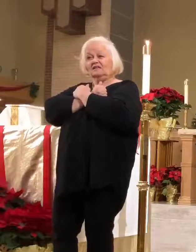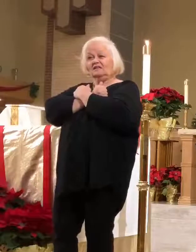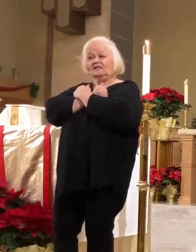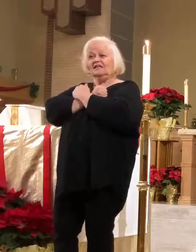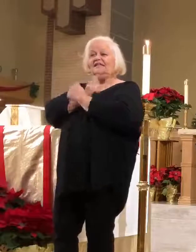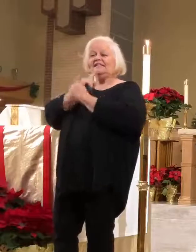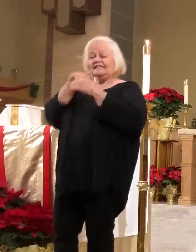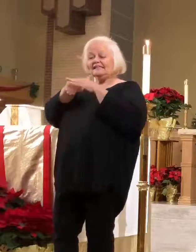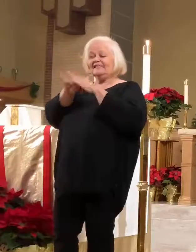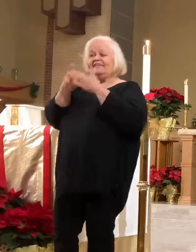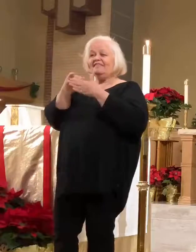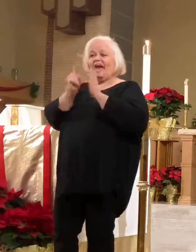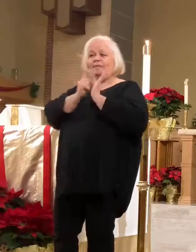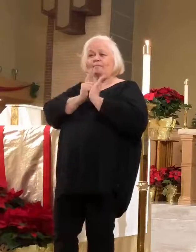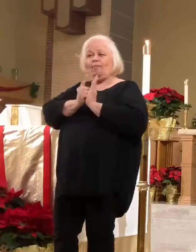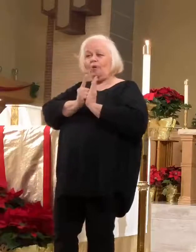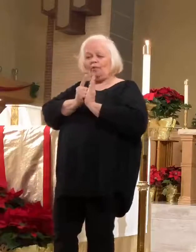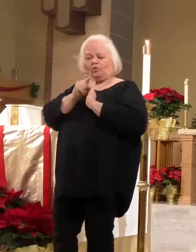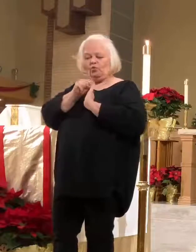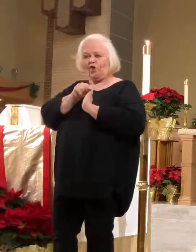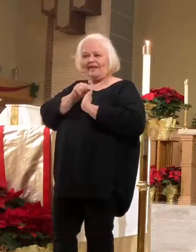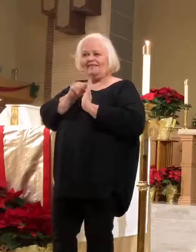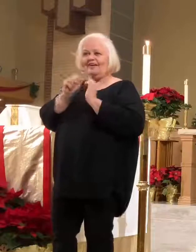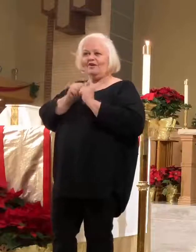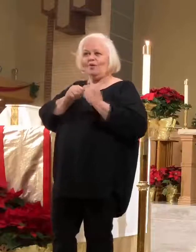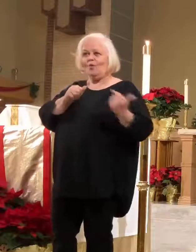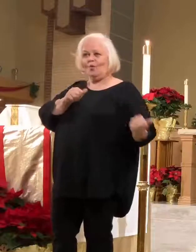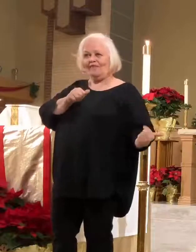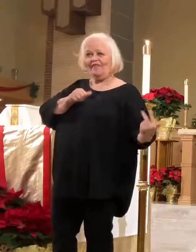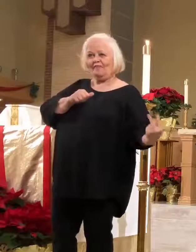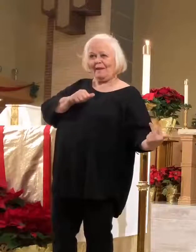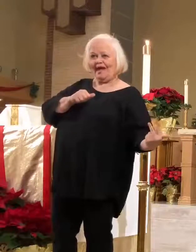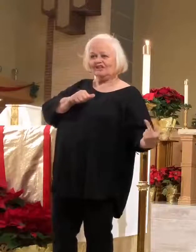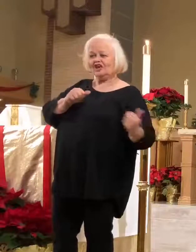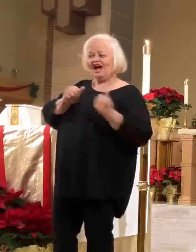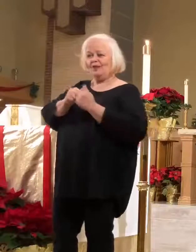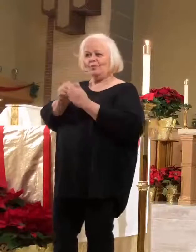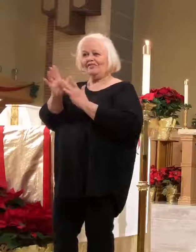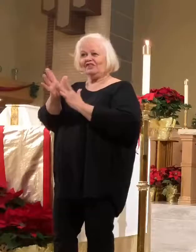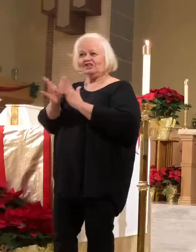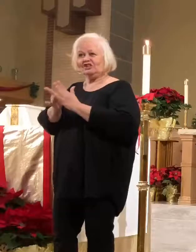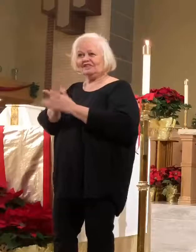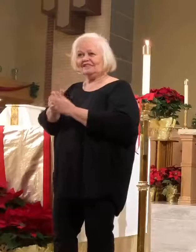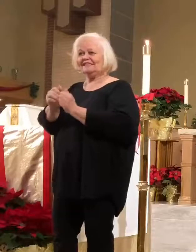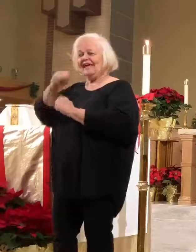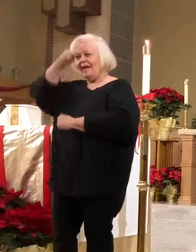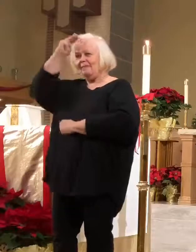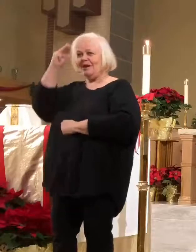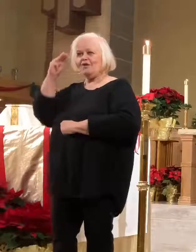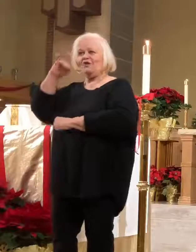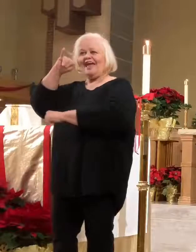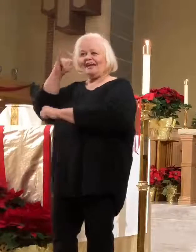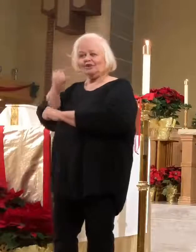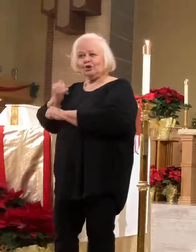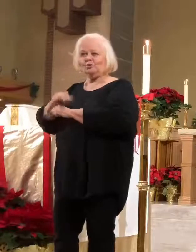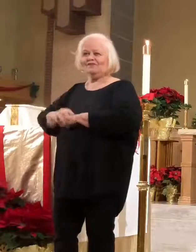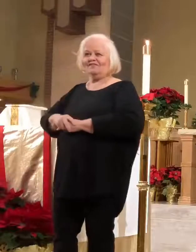is in that moment right there with the Magi, with Jesus, Mary, and Joseph.